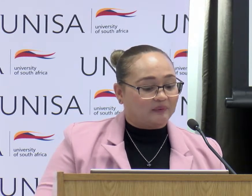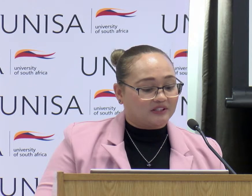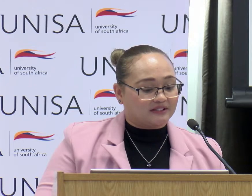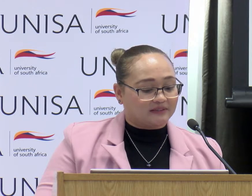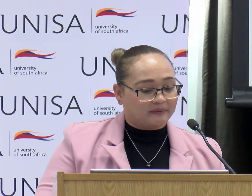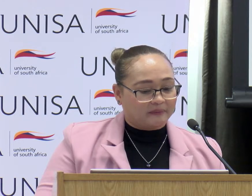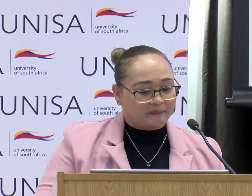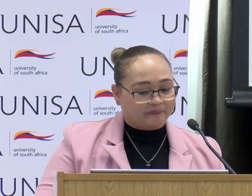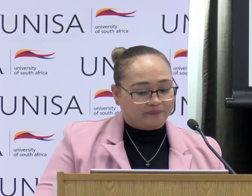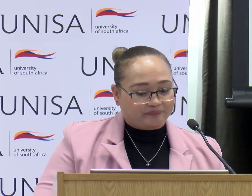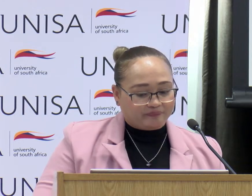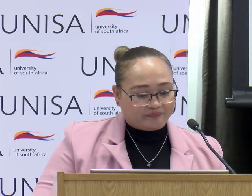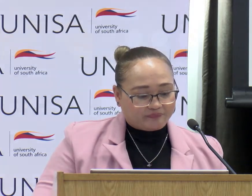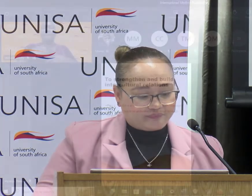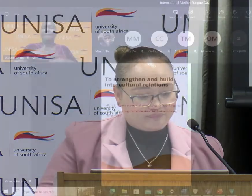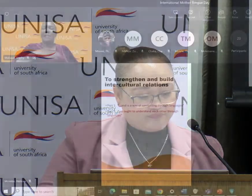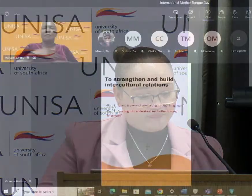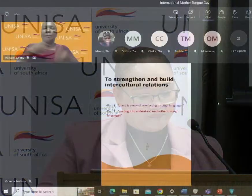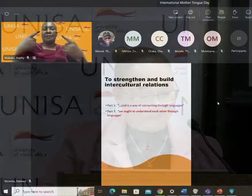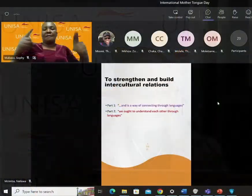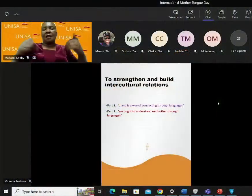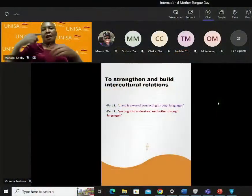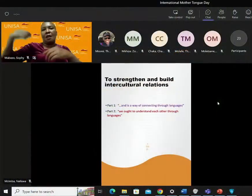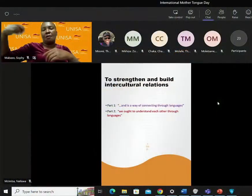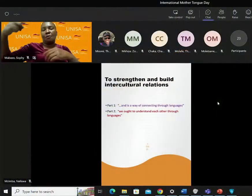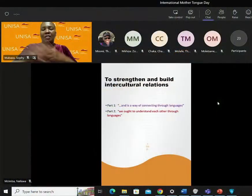different languages.